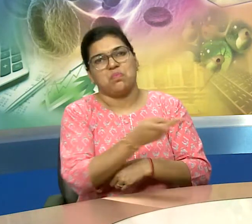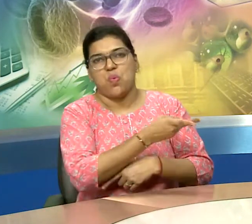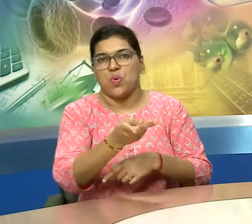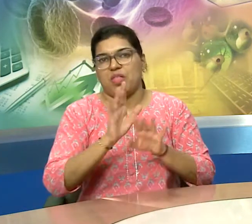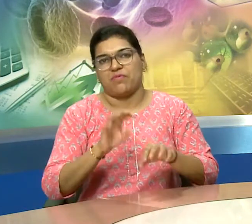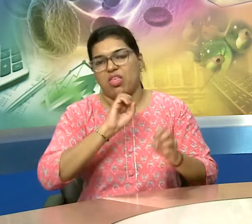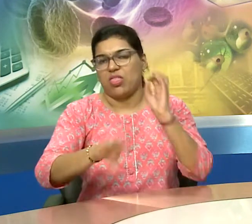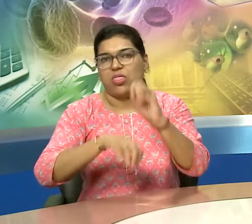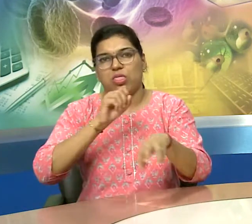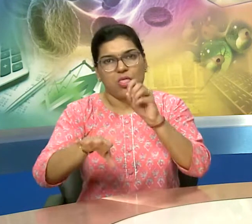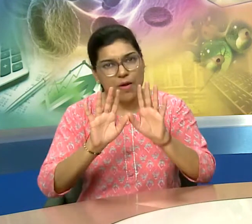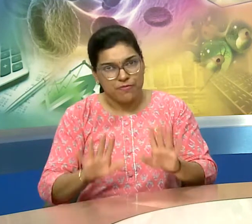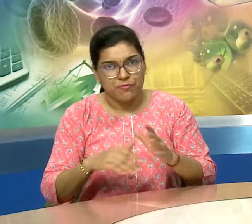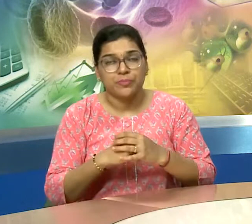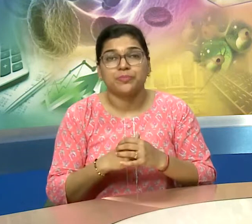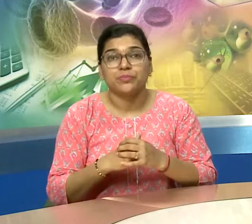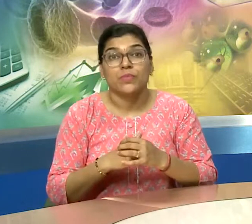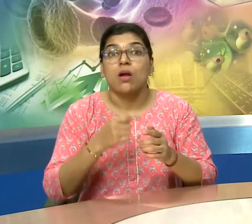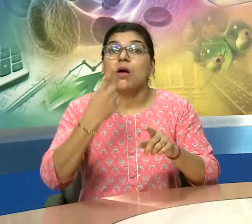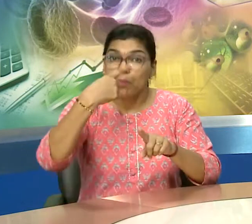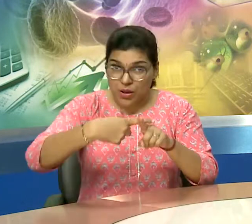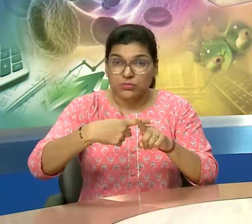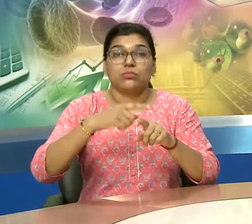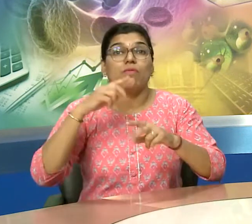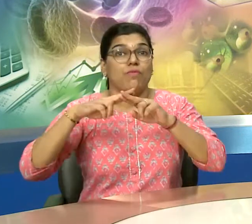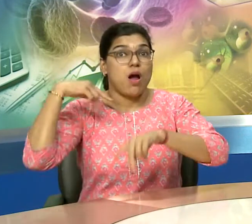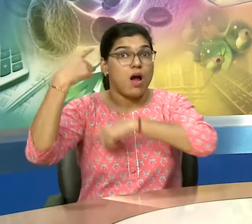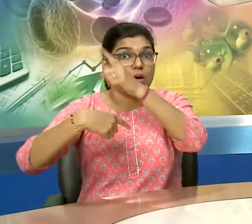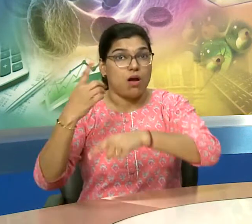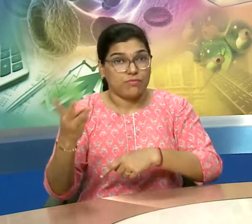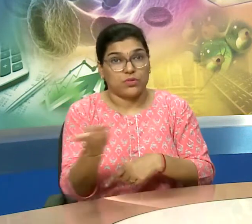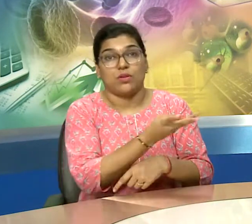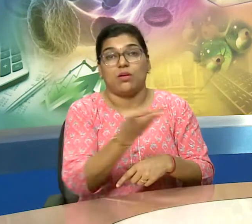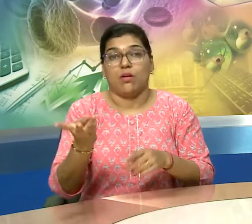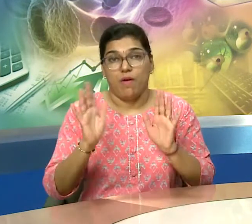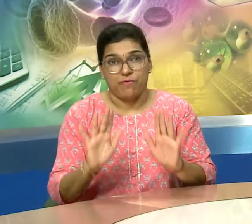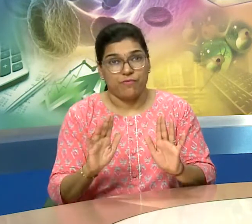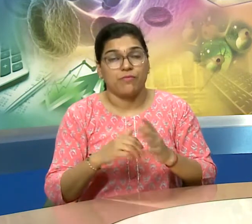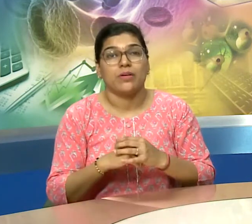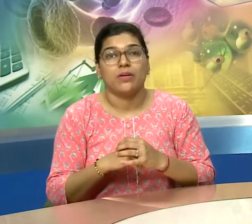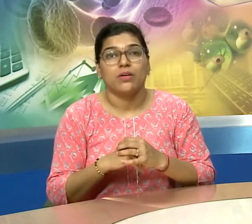at villages, at cities and also at industrial areas.